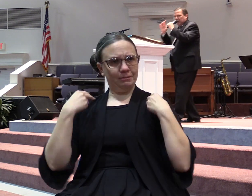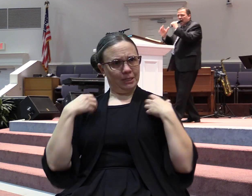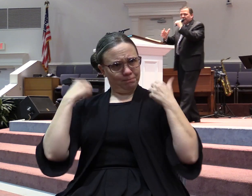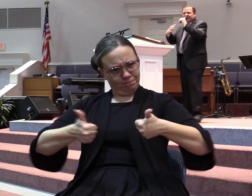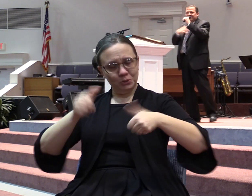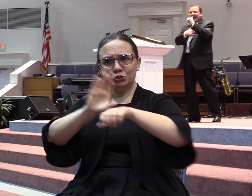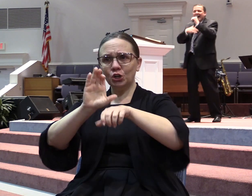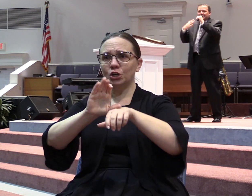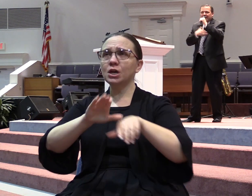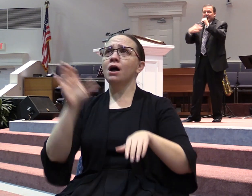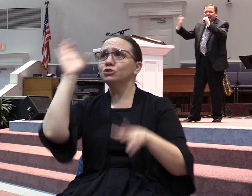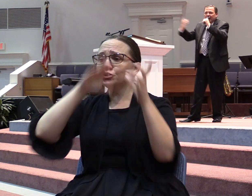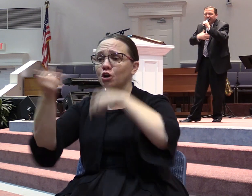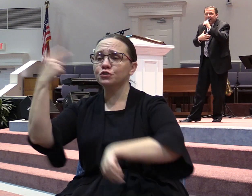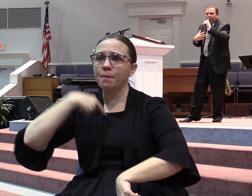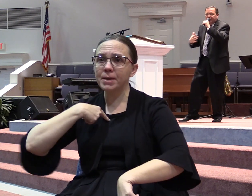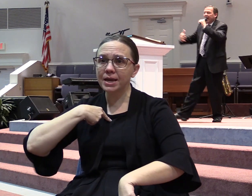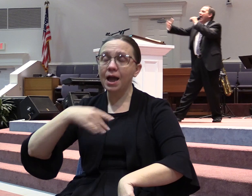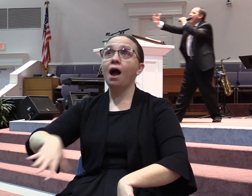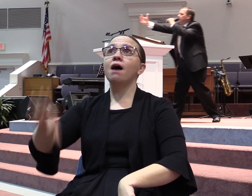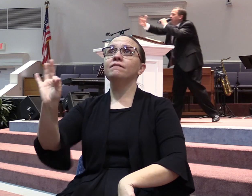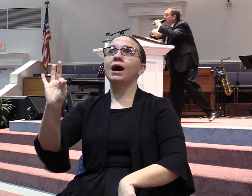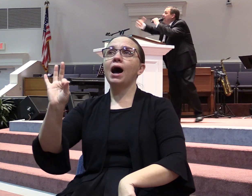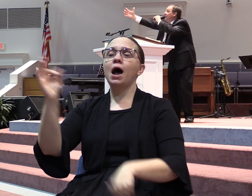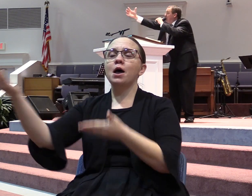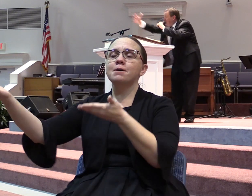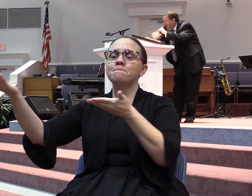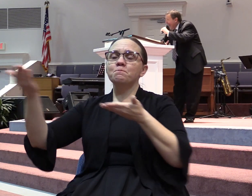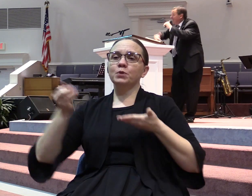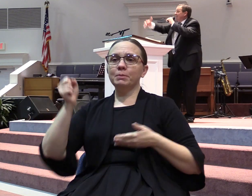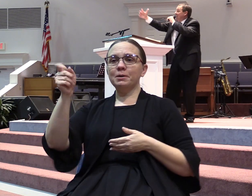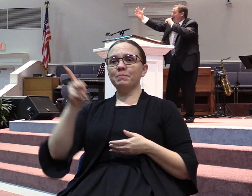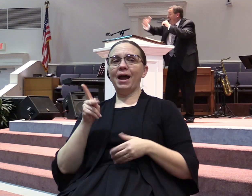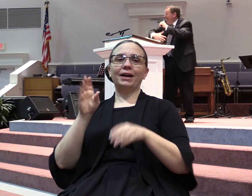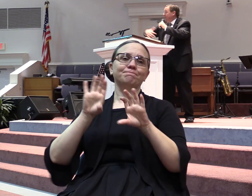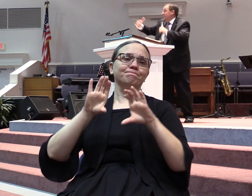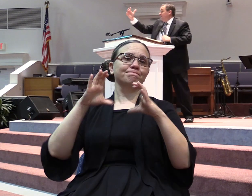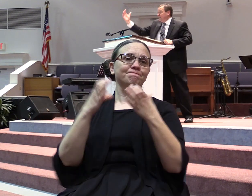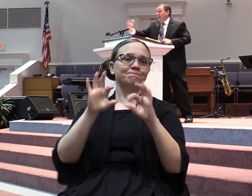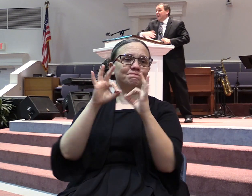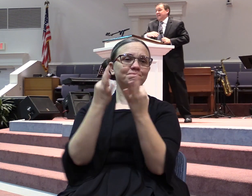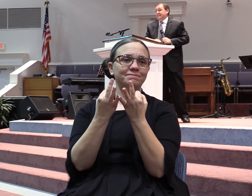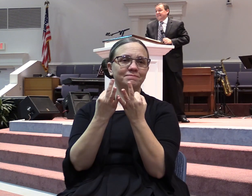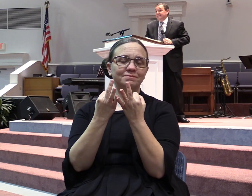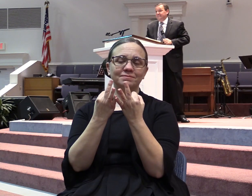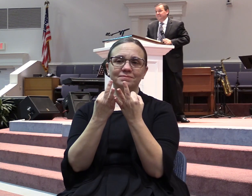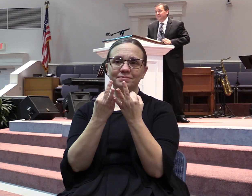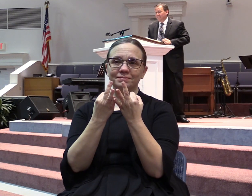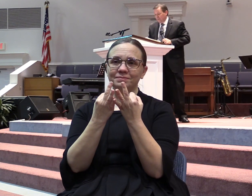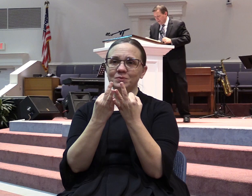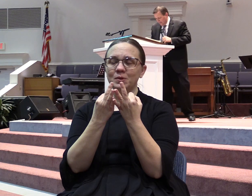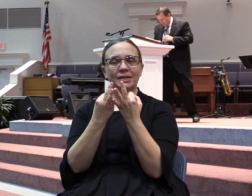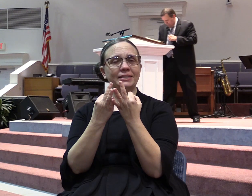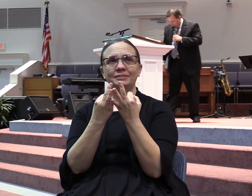and come and find me the unhealthy and bring me back to the faith.